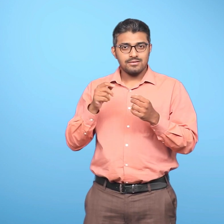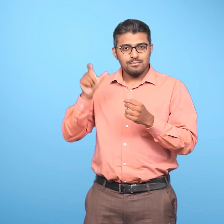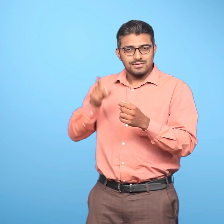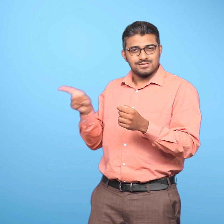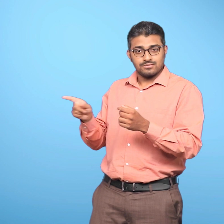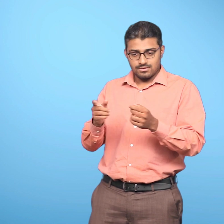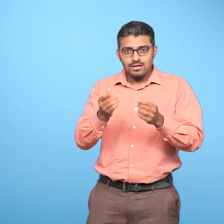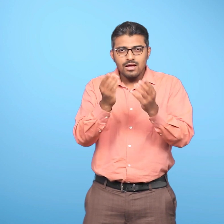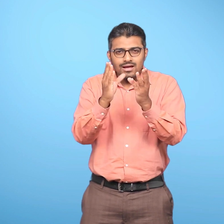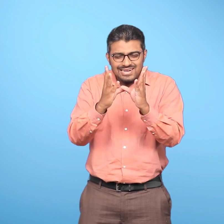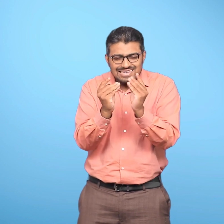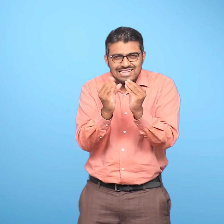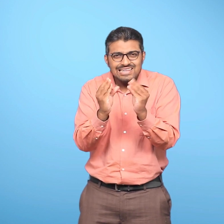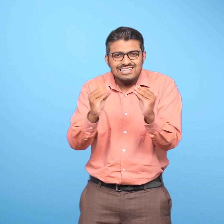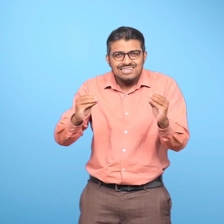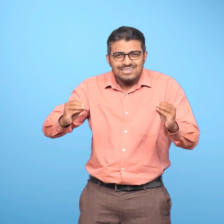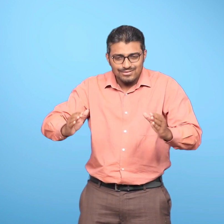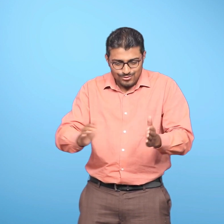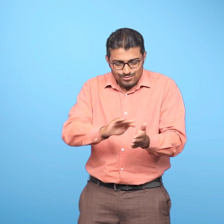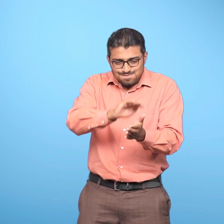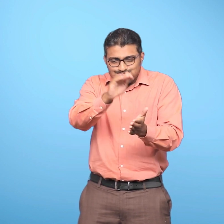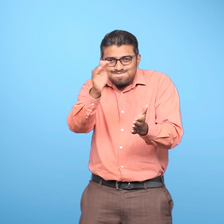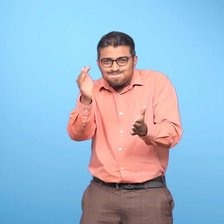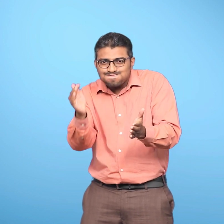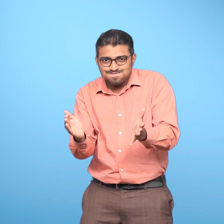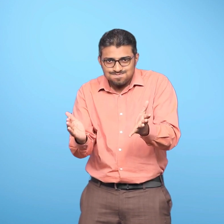He shapes a lump of clay into a pot.